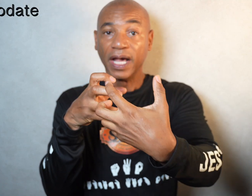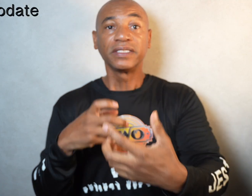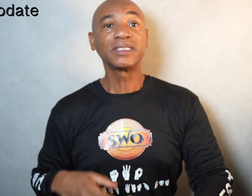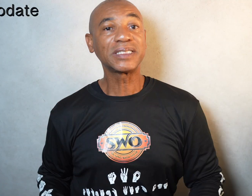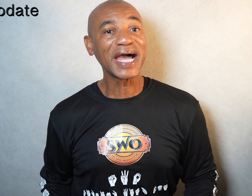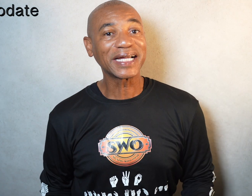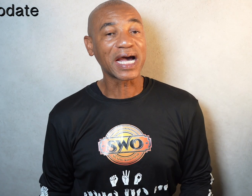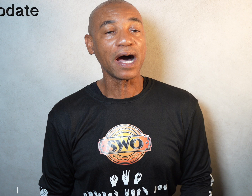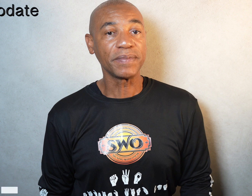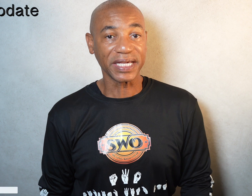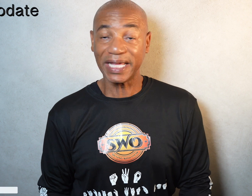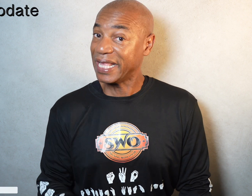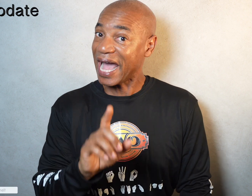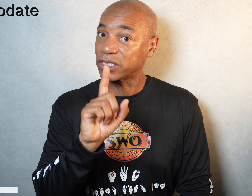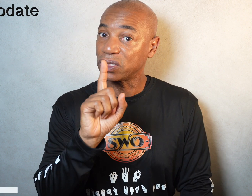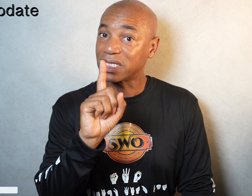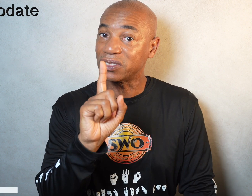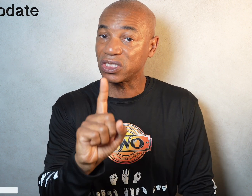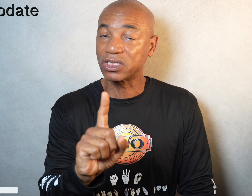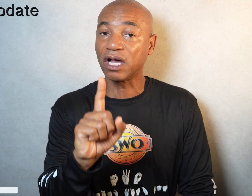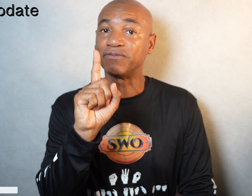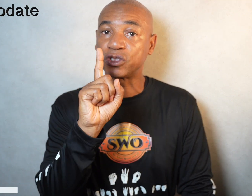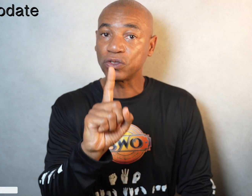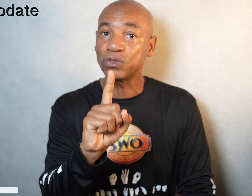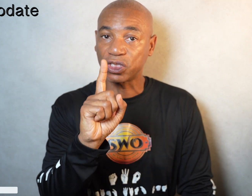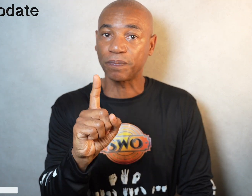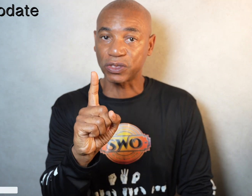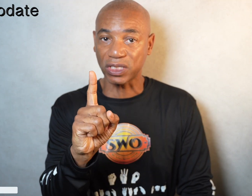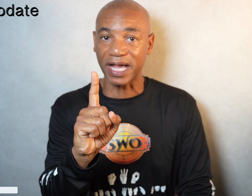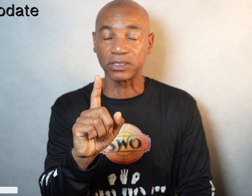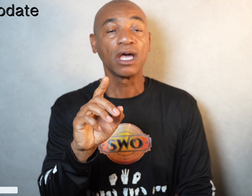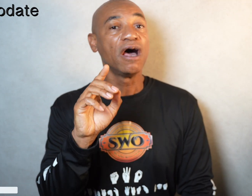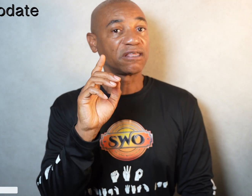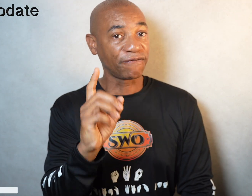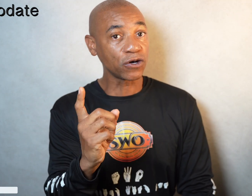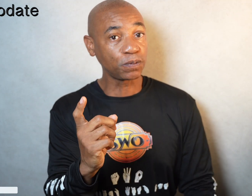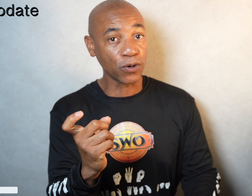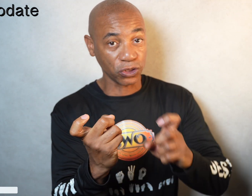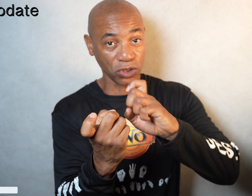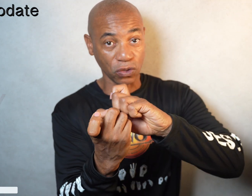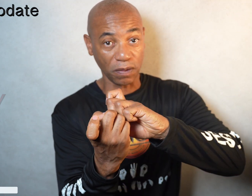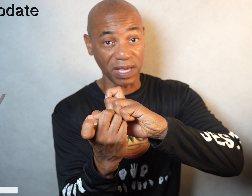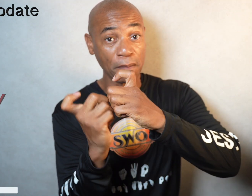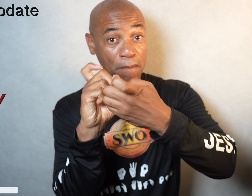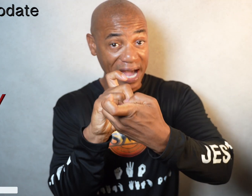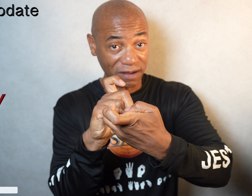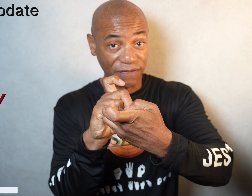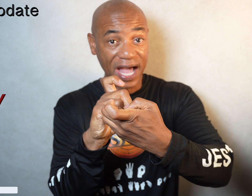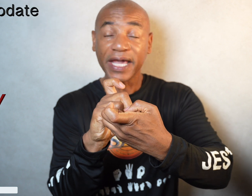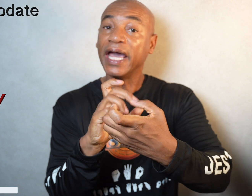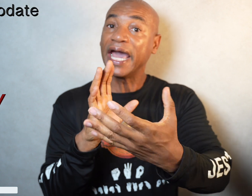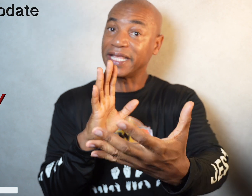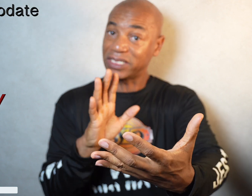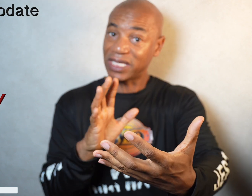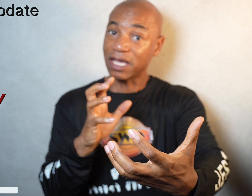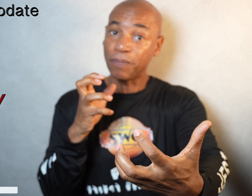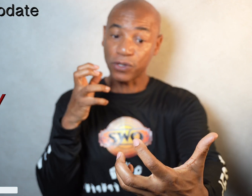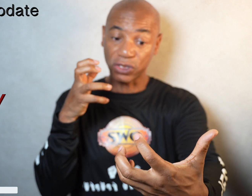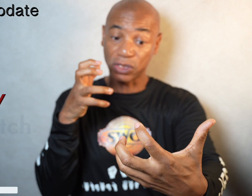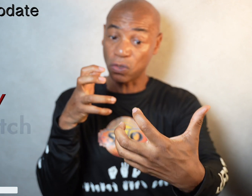To sign accommodate, it actually consists of two separate signs. The first portion is going to be modify, and the second portion is going to